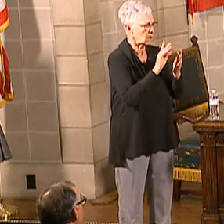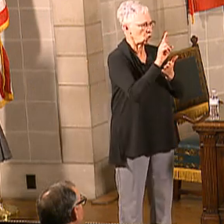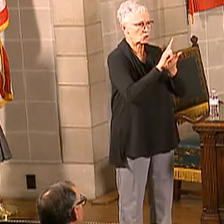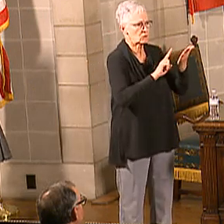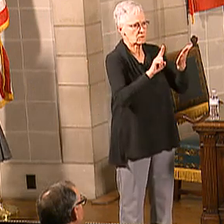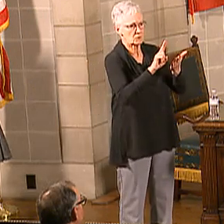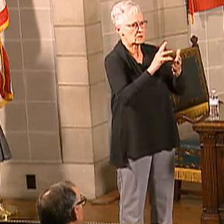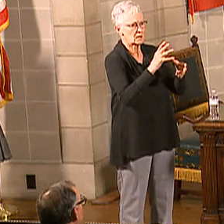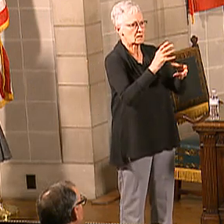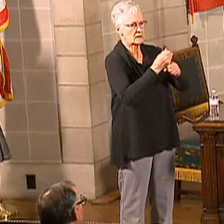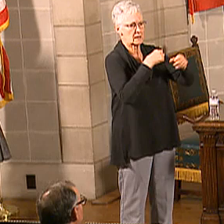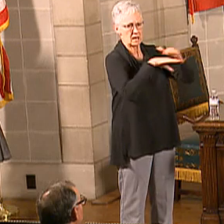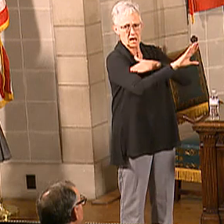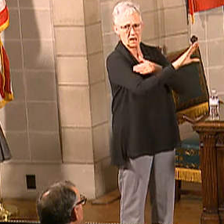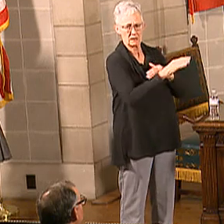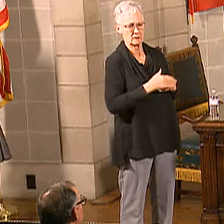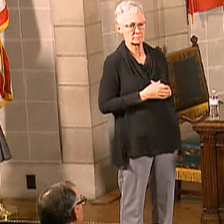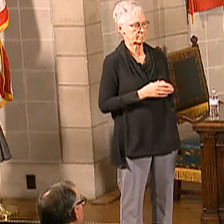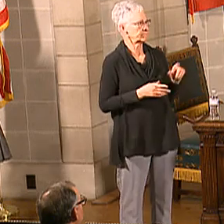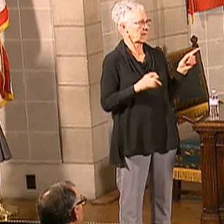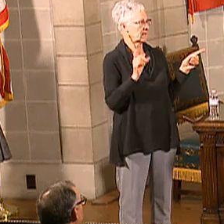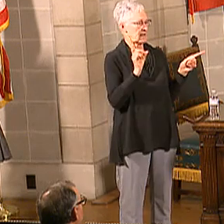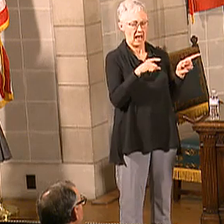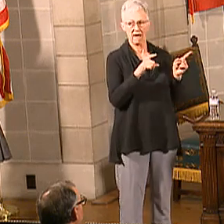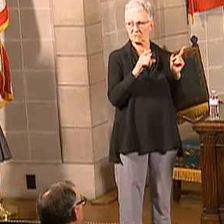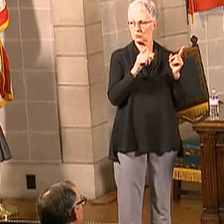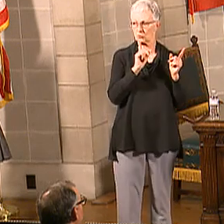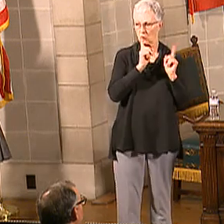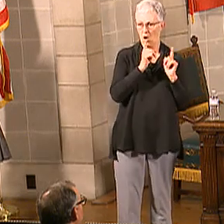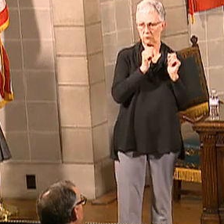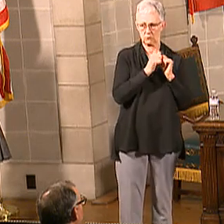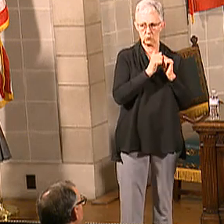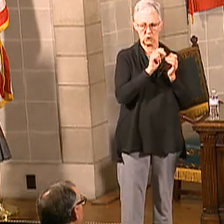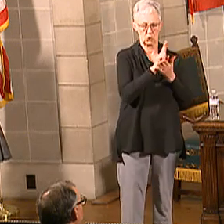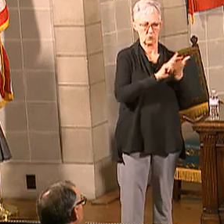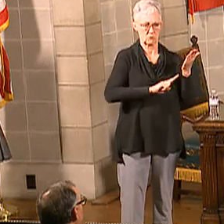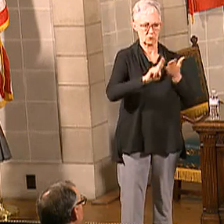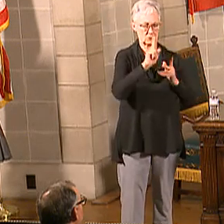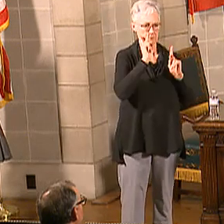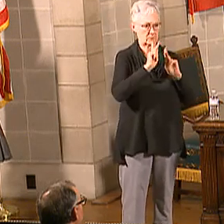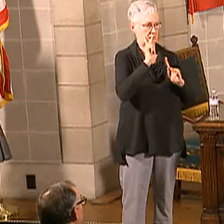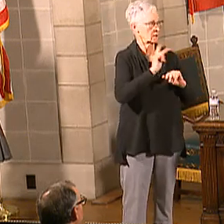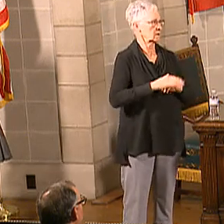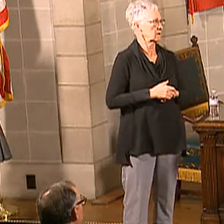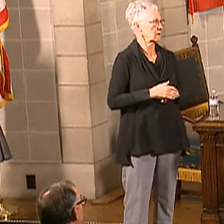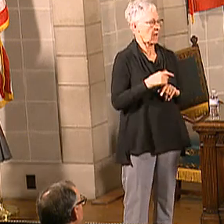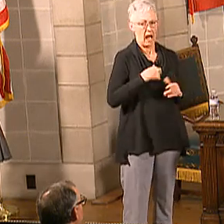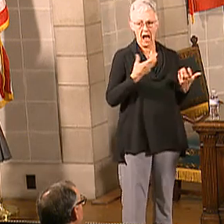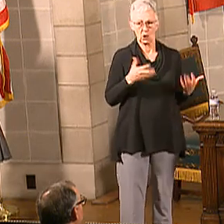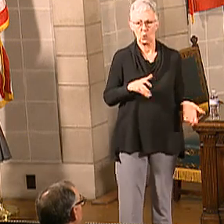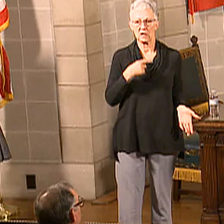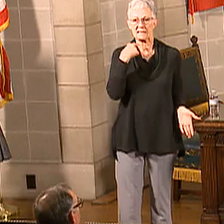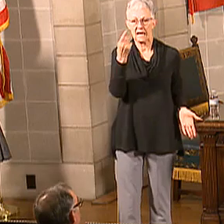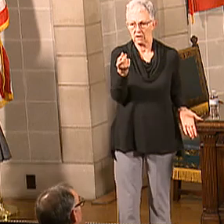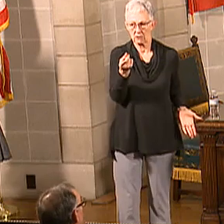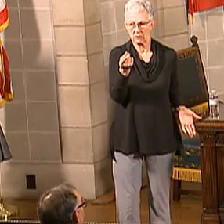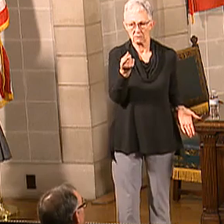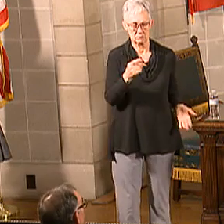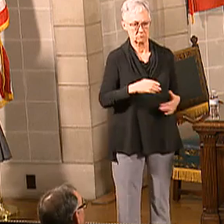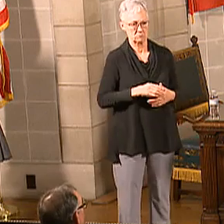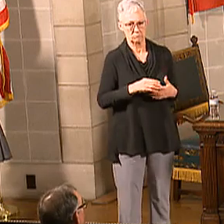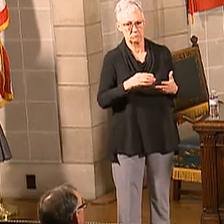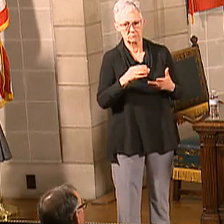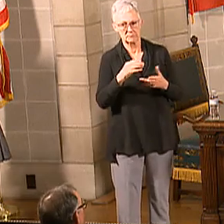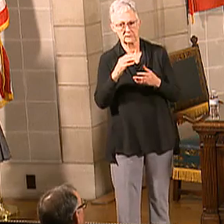their specific steps are at the university and let them get into it in detail. I hate to give out bad information. I can tell you my son, Roscoe, who goes to the University